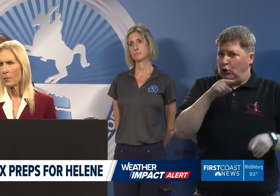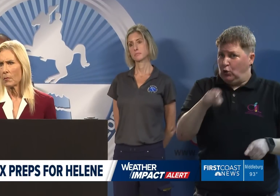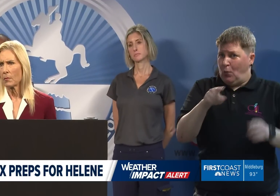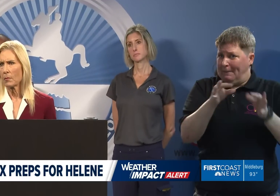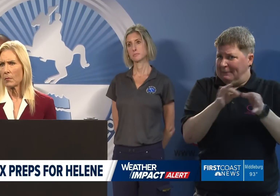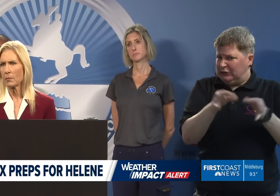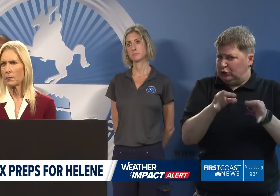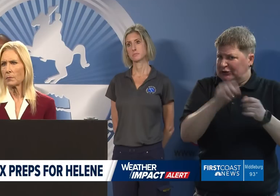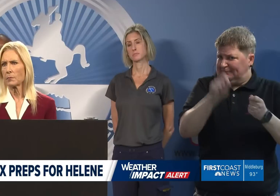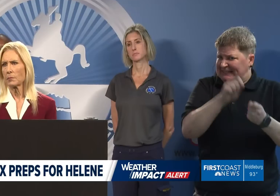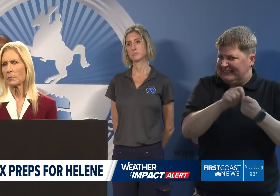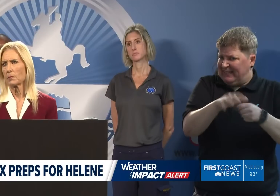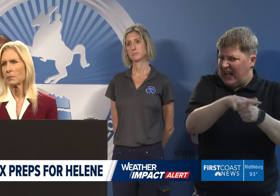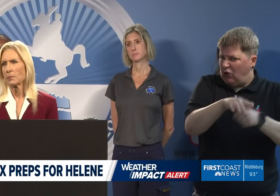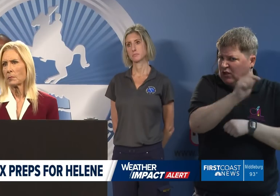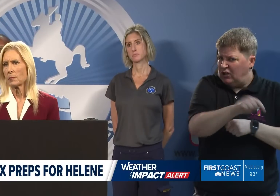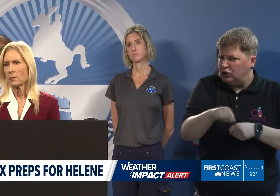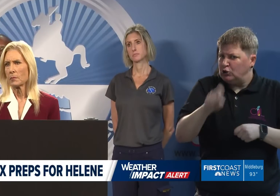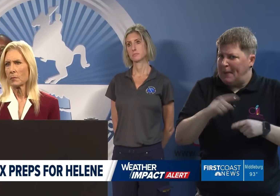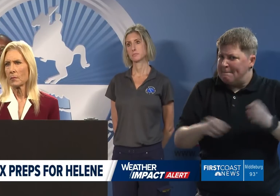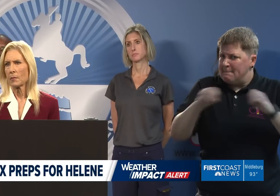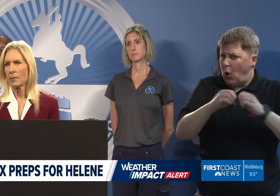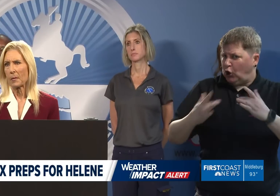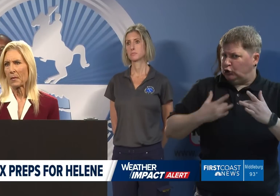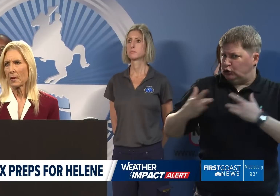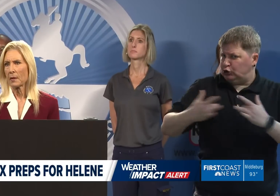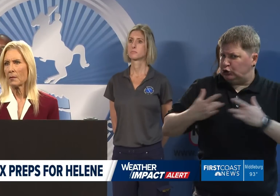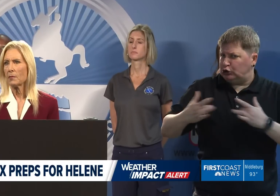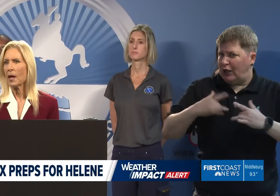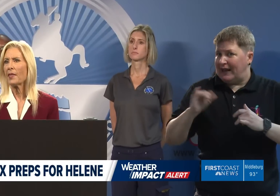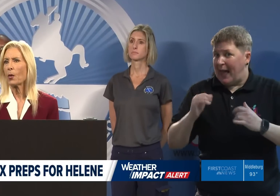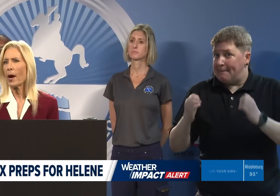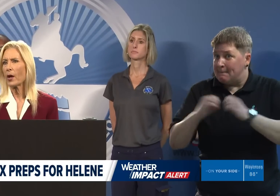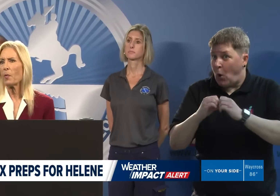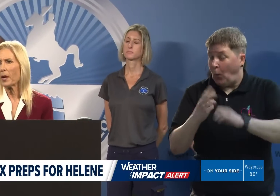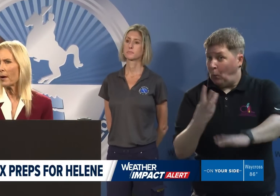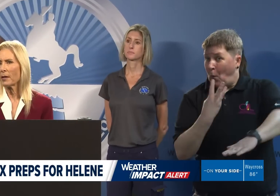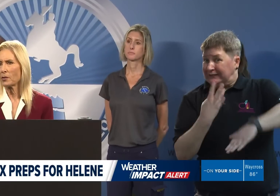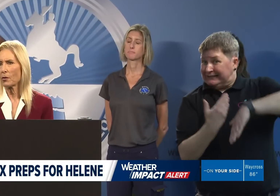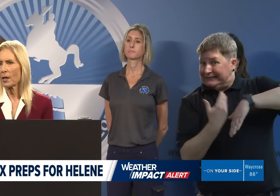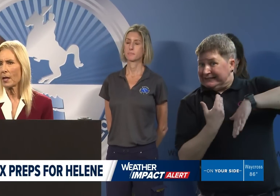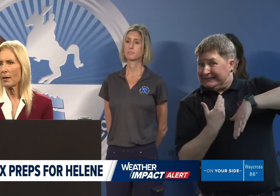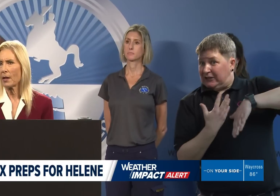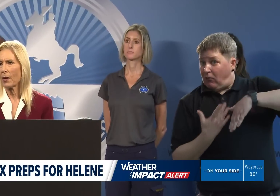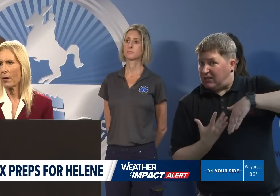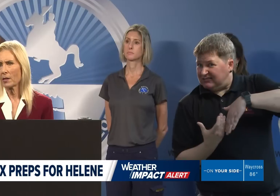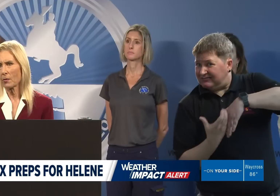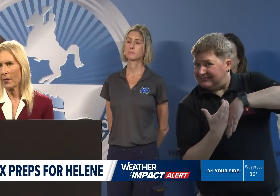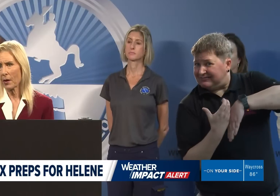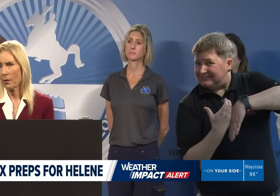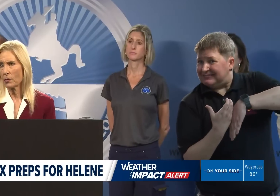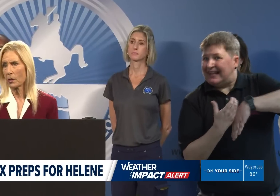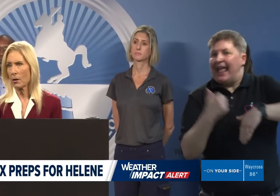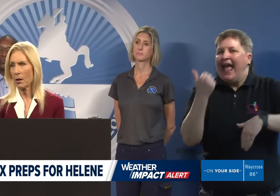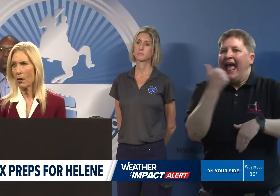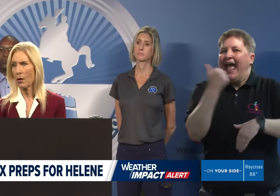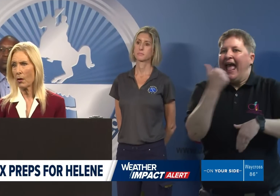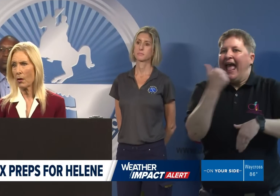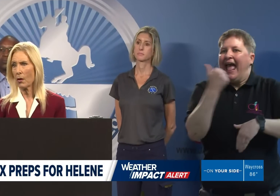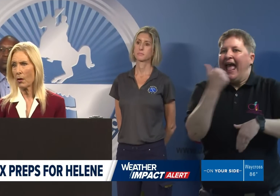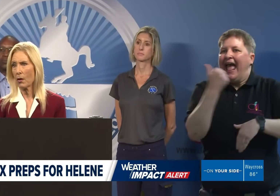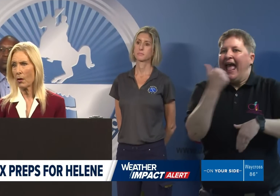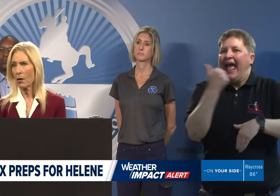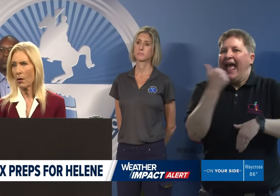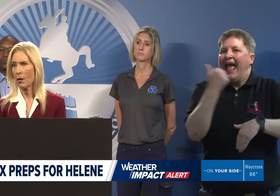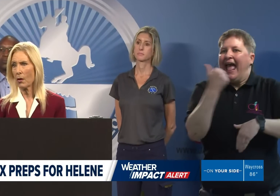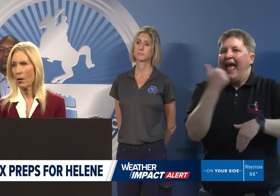areas who should be a little more concerned than others? Should it be maybe more on the west side, since we're seeing that I think trend? wide open areas, you're looking at, areas around the coast, along